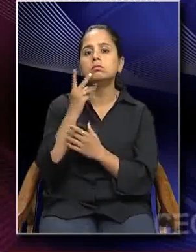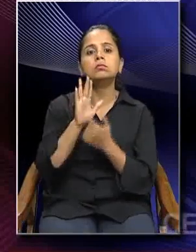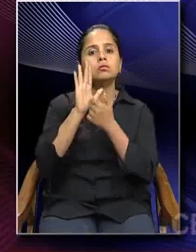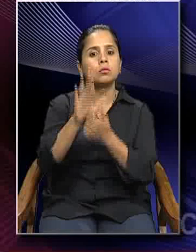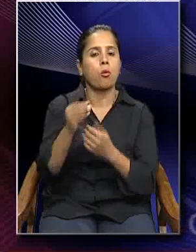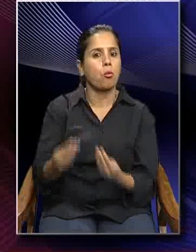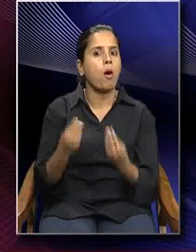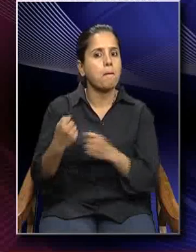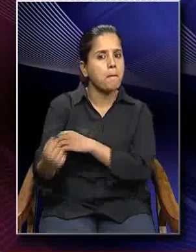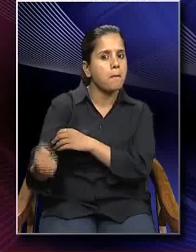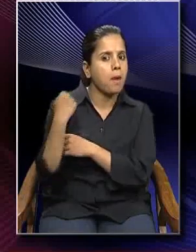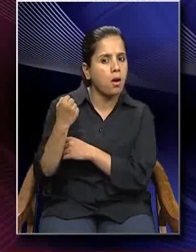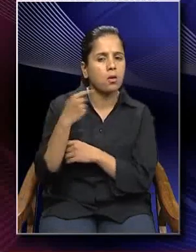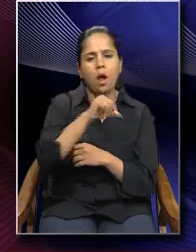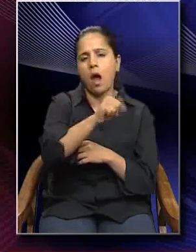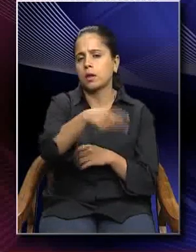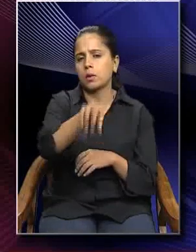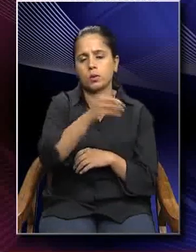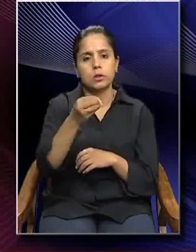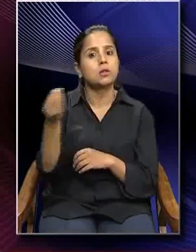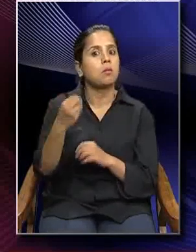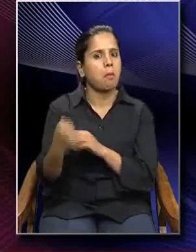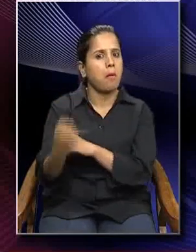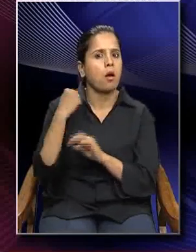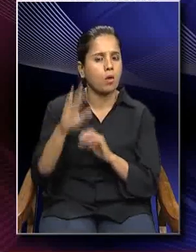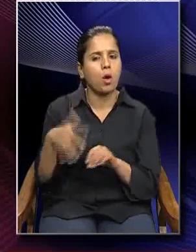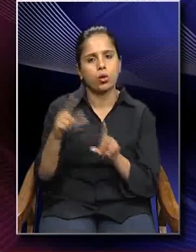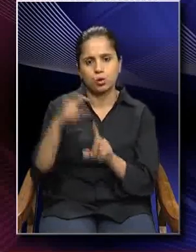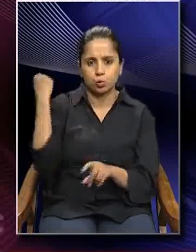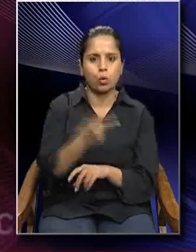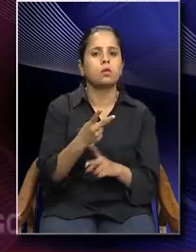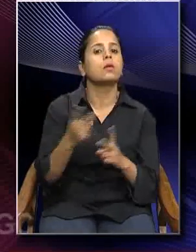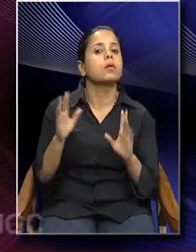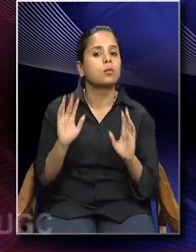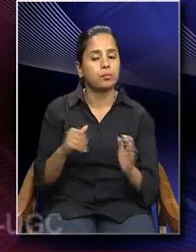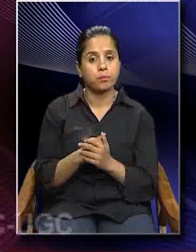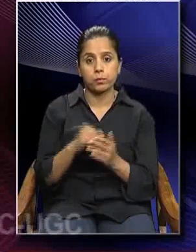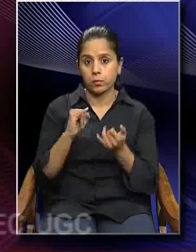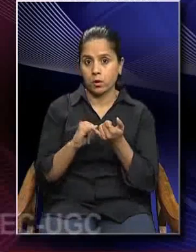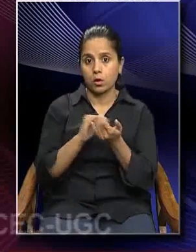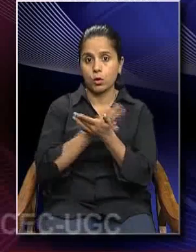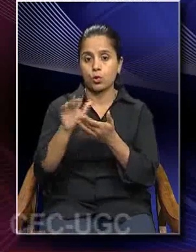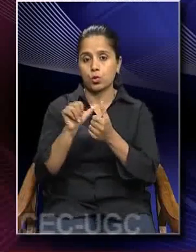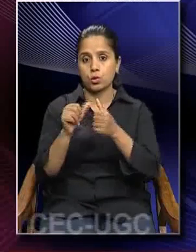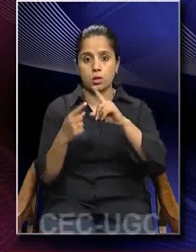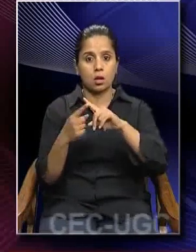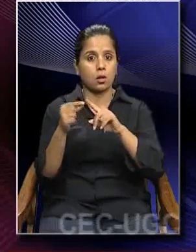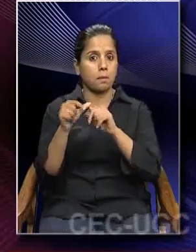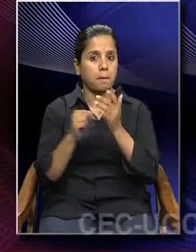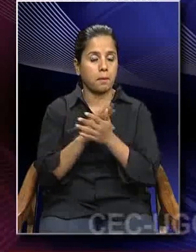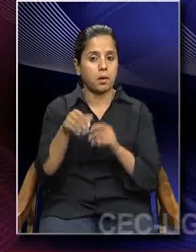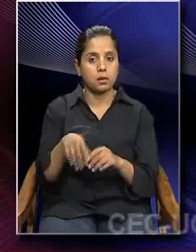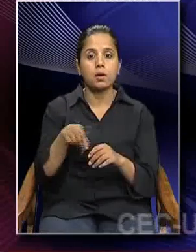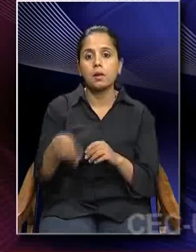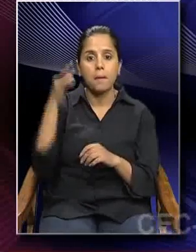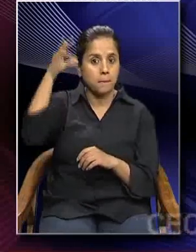more powerful than the rest and as donors. The Shatapatha Brahmana of